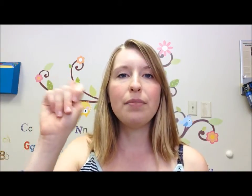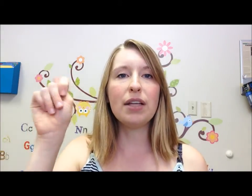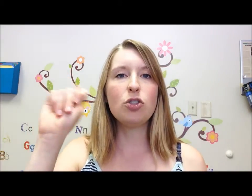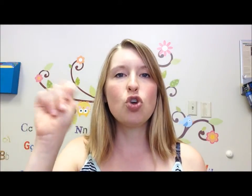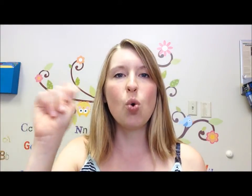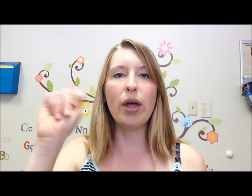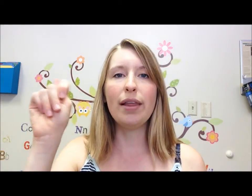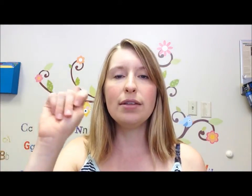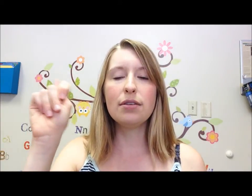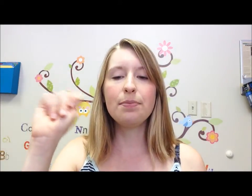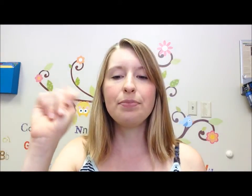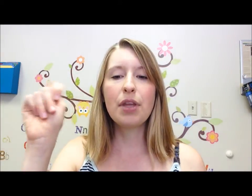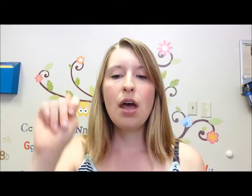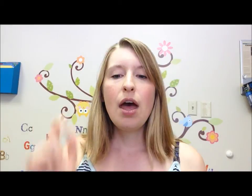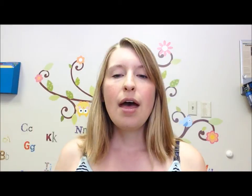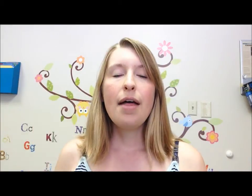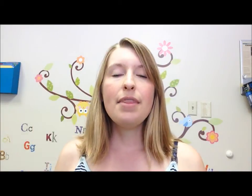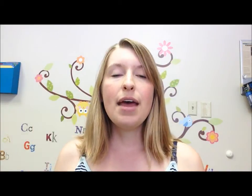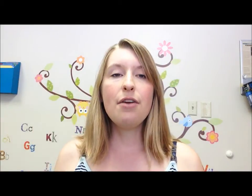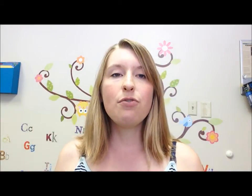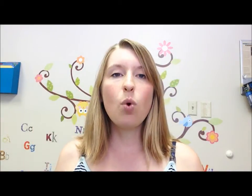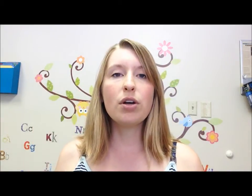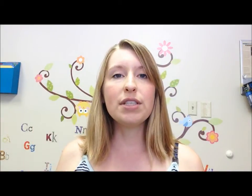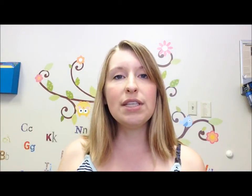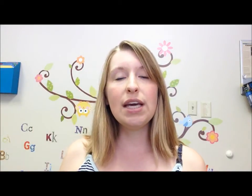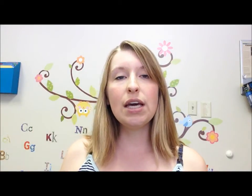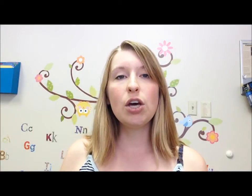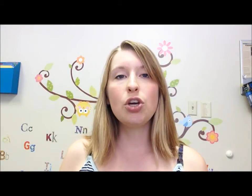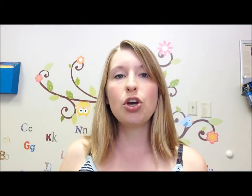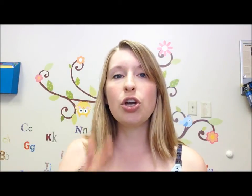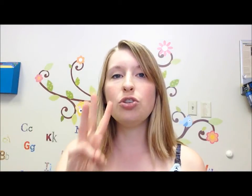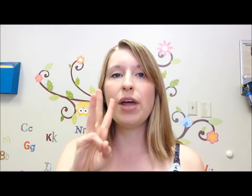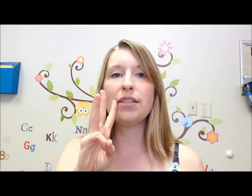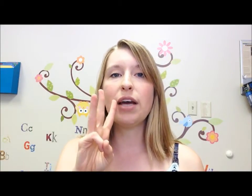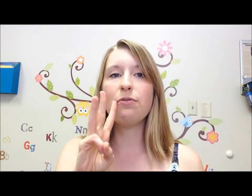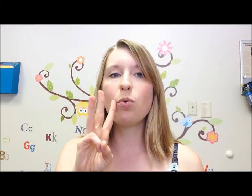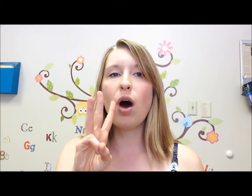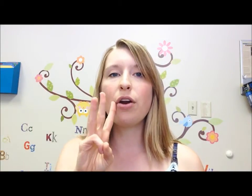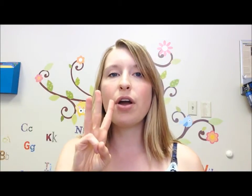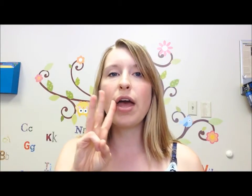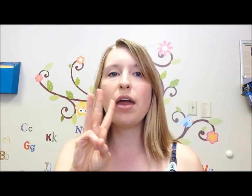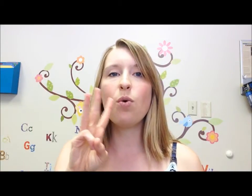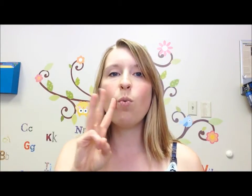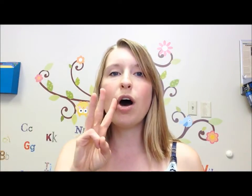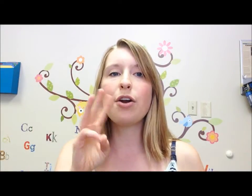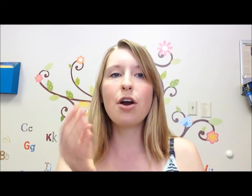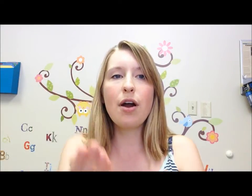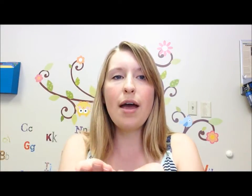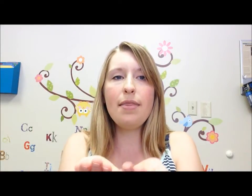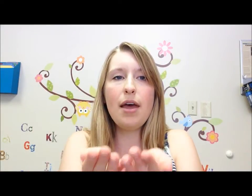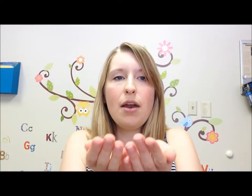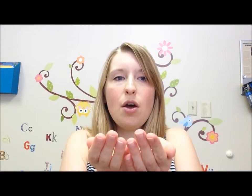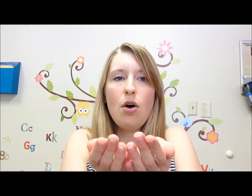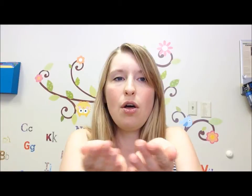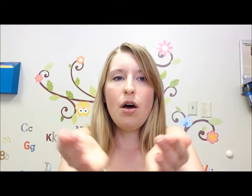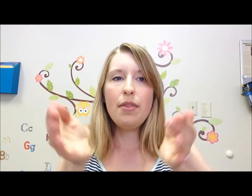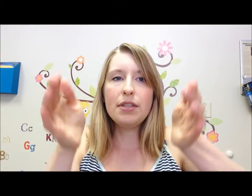That's toilet. And then for sink, you're going to do that sign for water again. Water, and then the sign